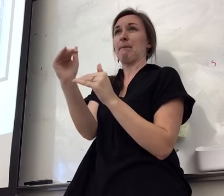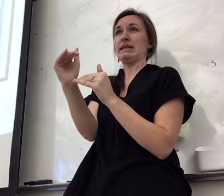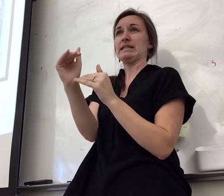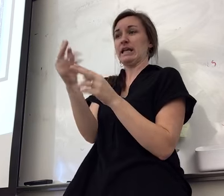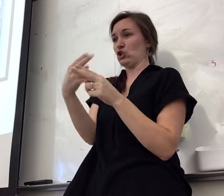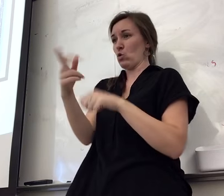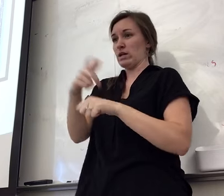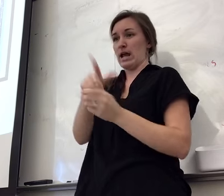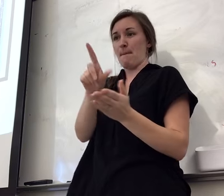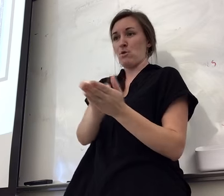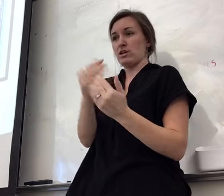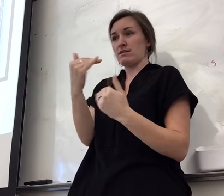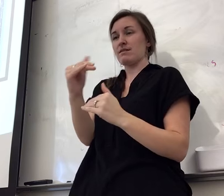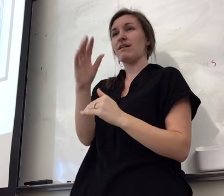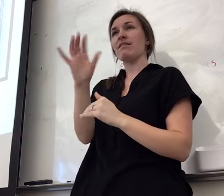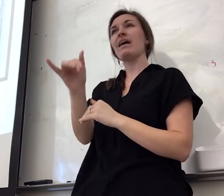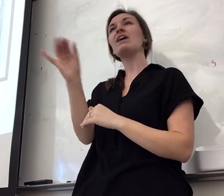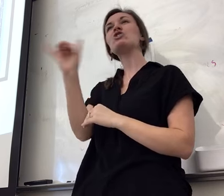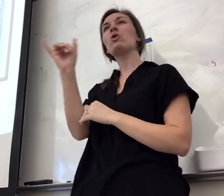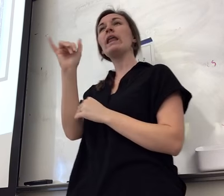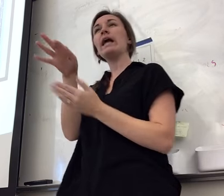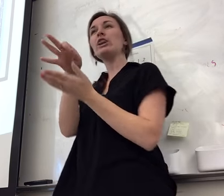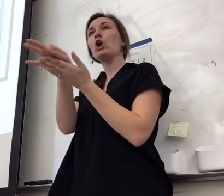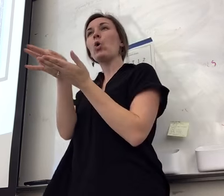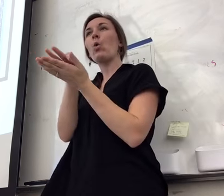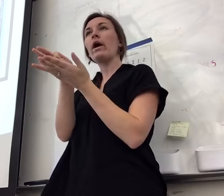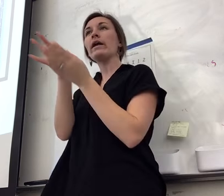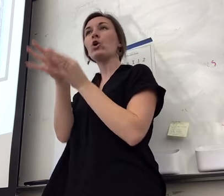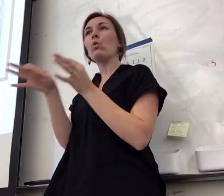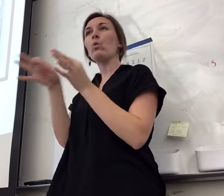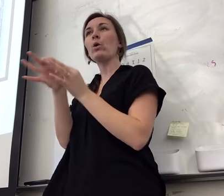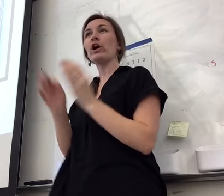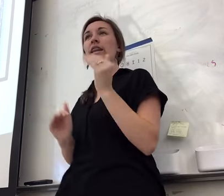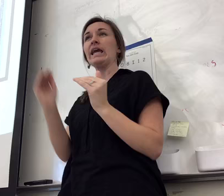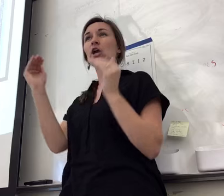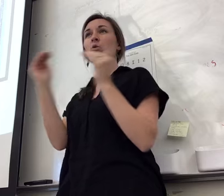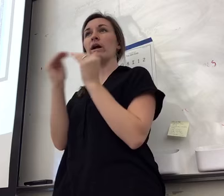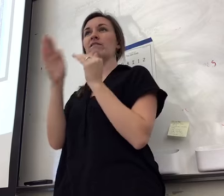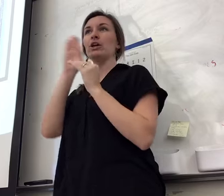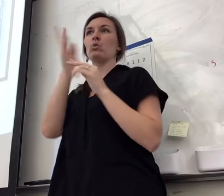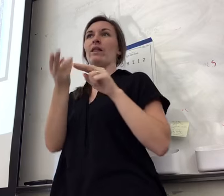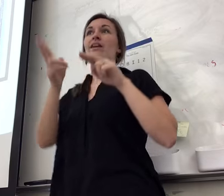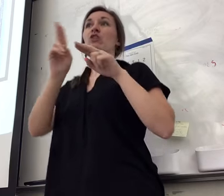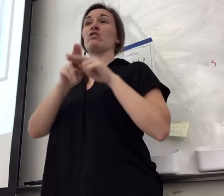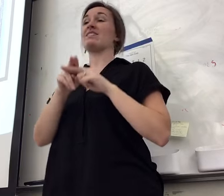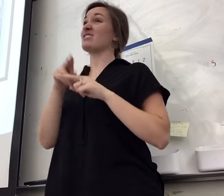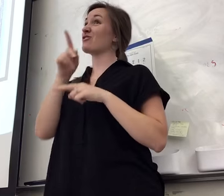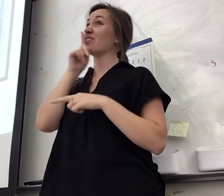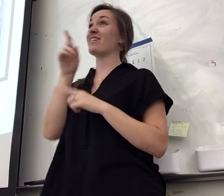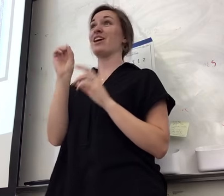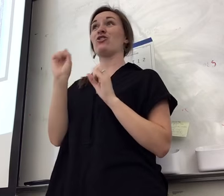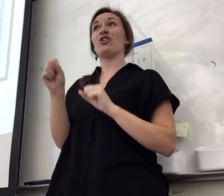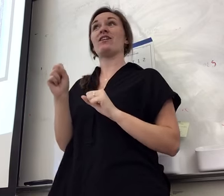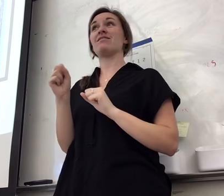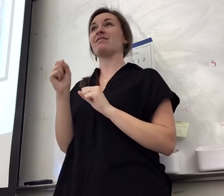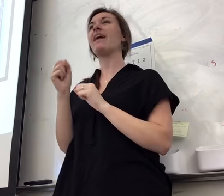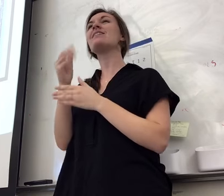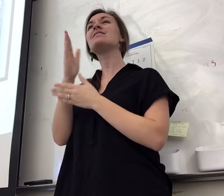amount, the coin worth is going to increase. In theory, it could go all the way up to what some of them, they had a limited edition coin in